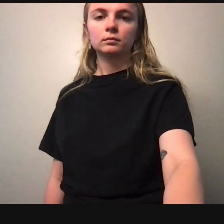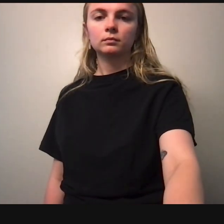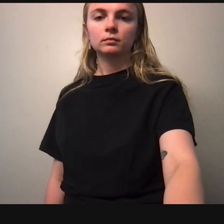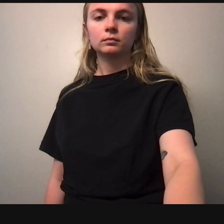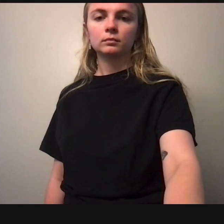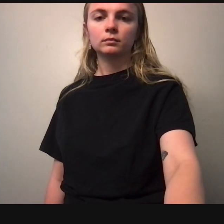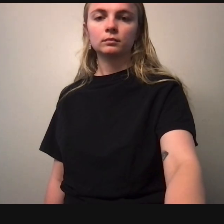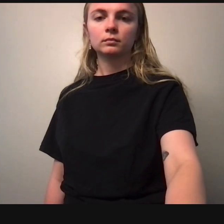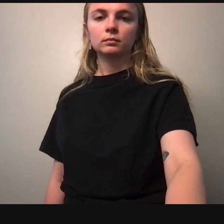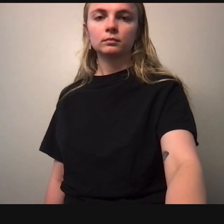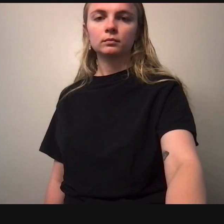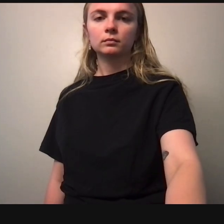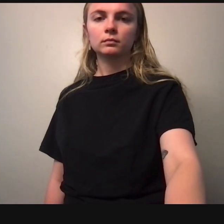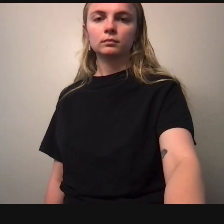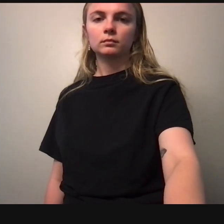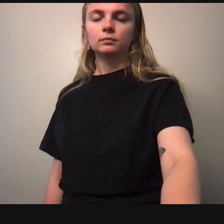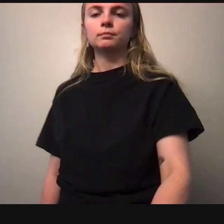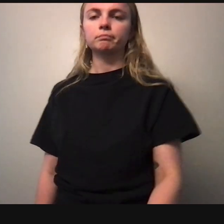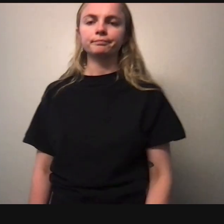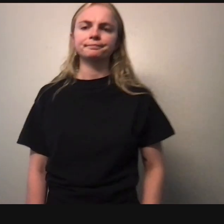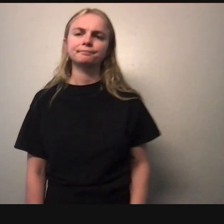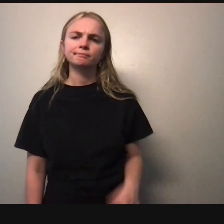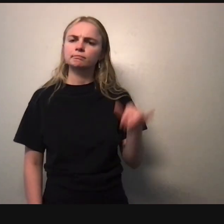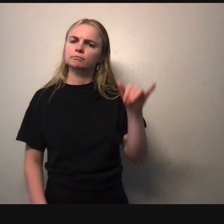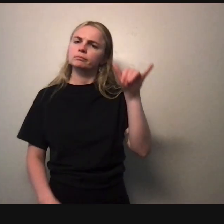boys experience growing pains and